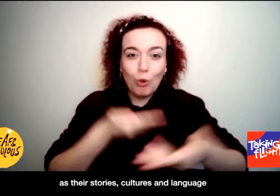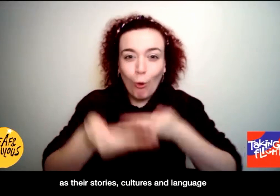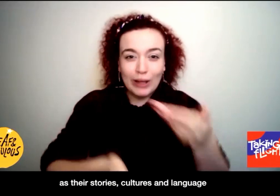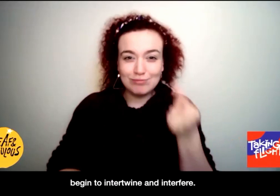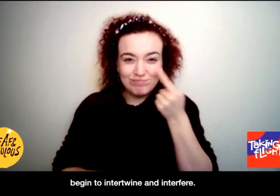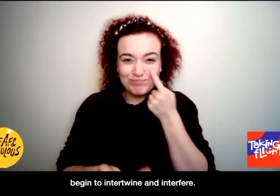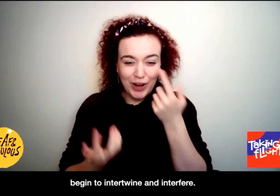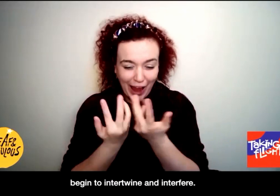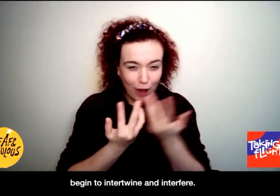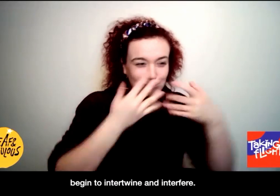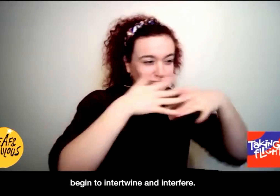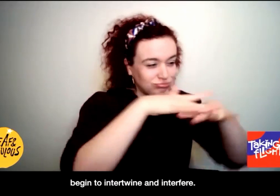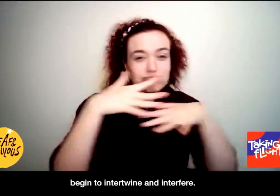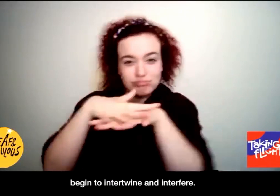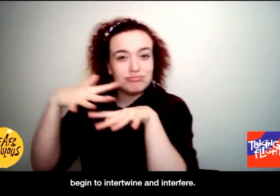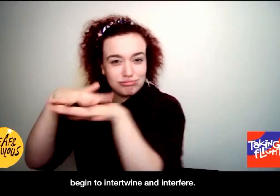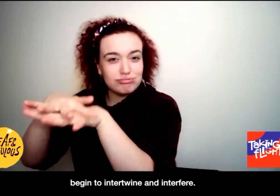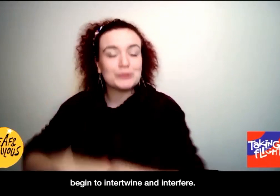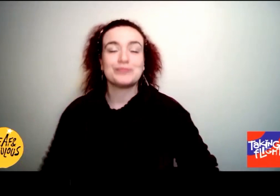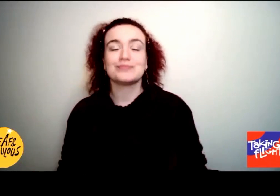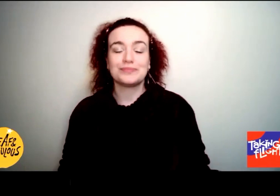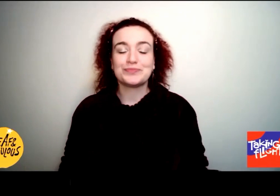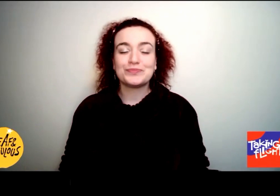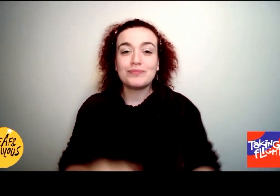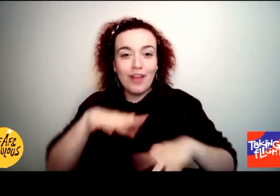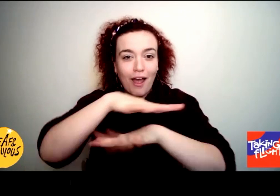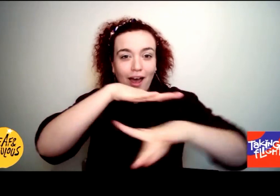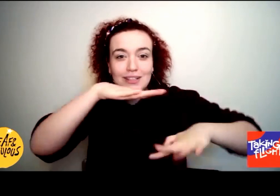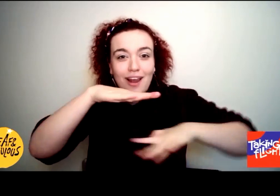and language begin to intertwine and interfere.